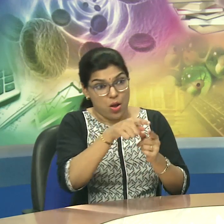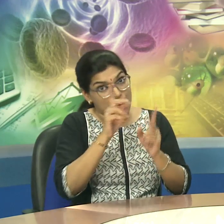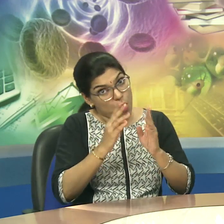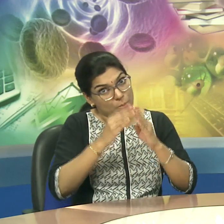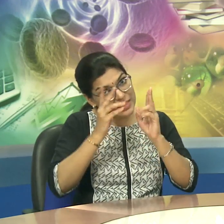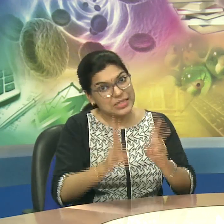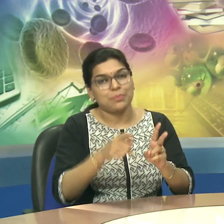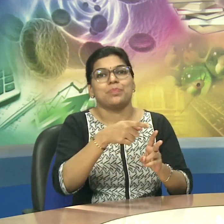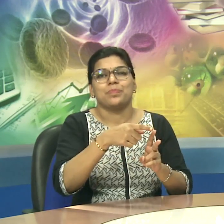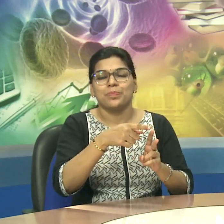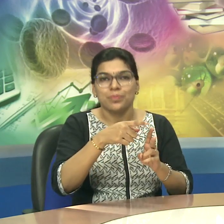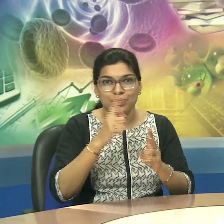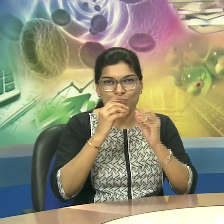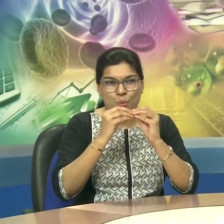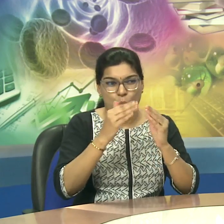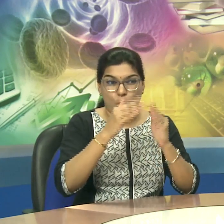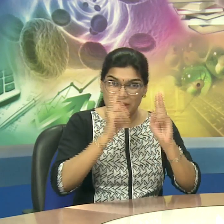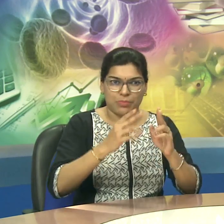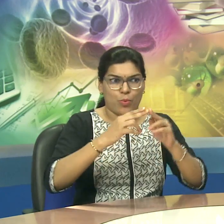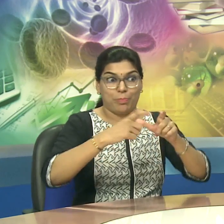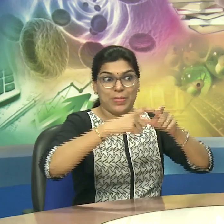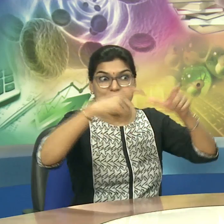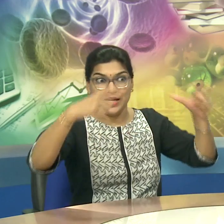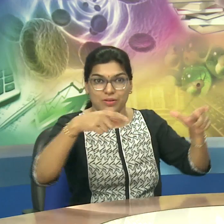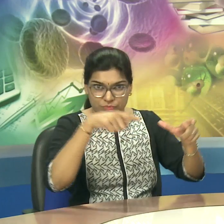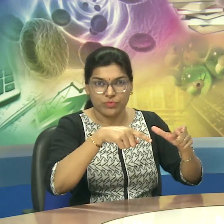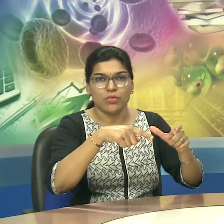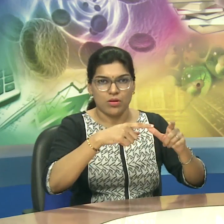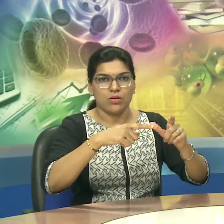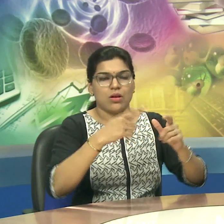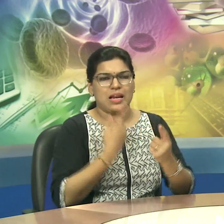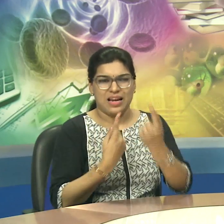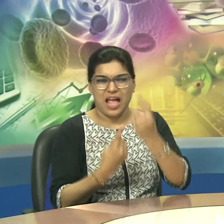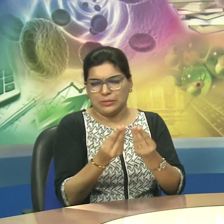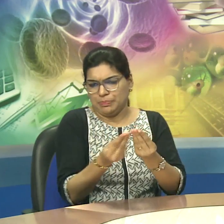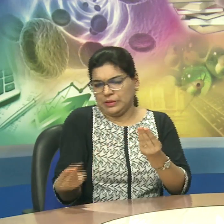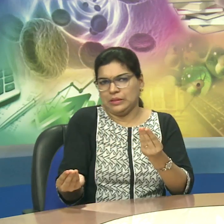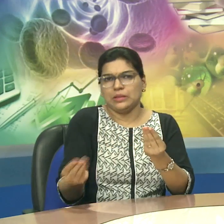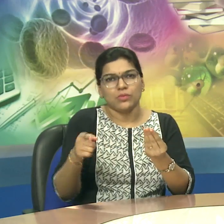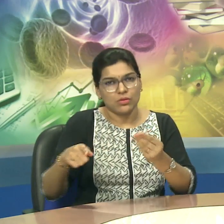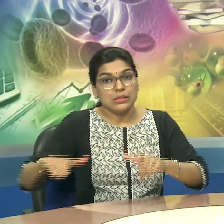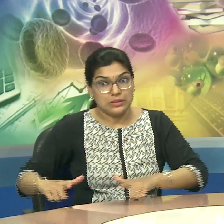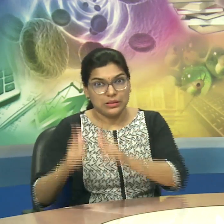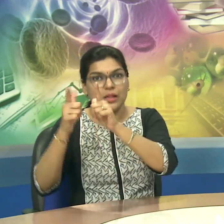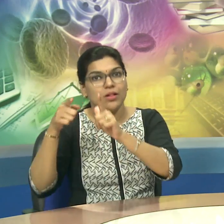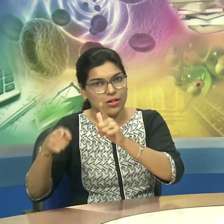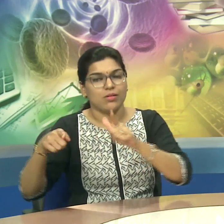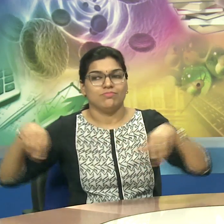call out, "You are no beauty, you are no beauty, you can't talk, you can't sing, you